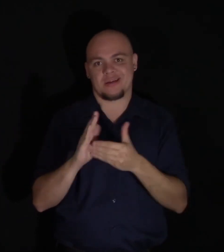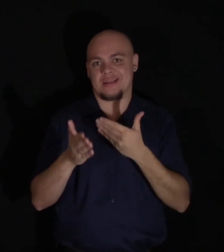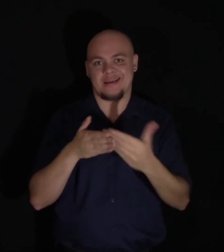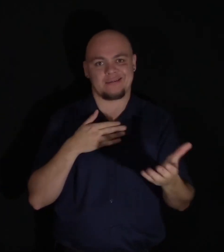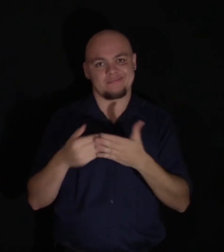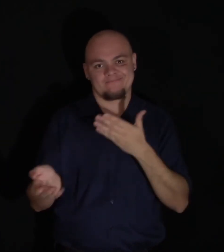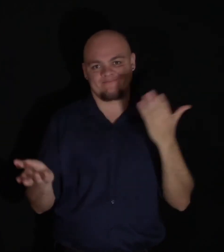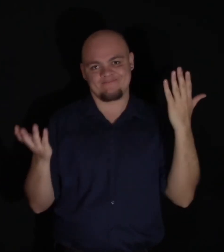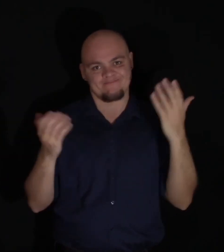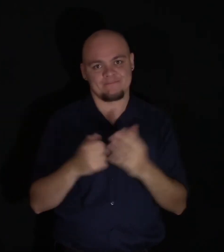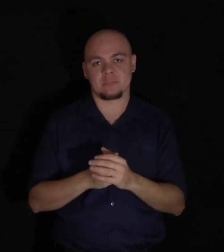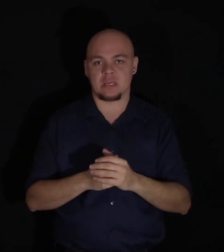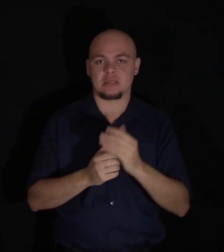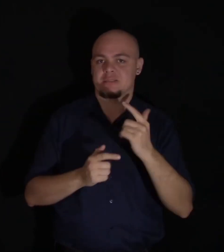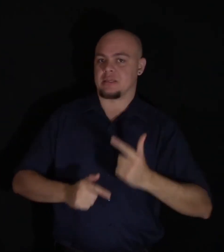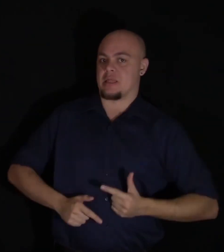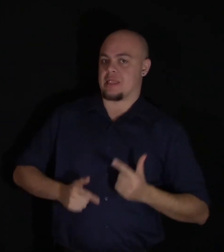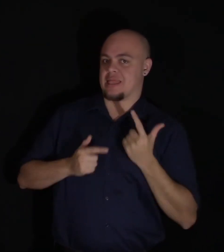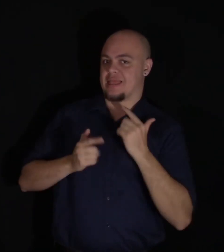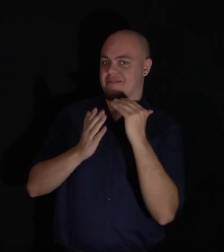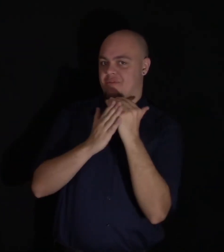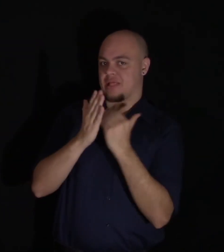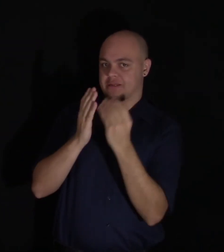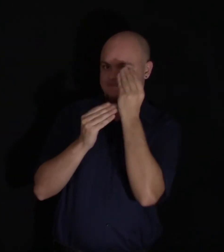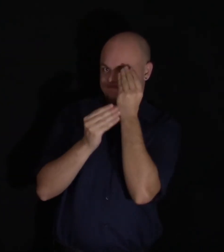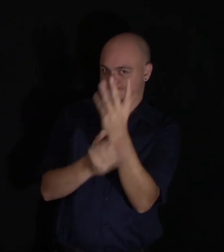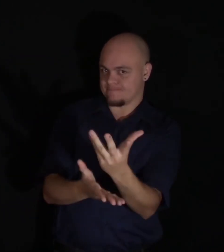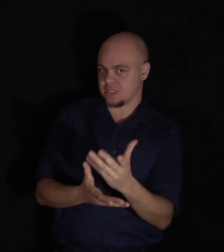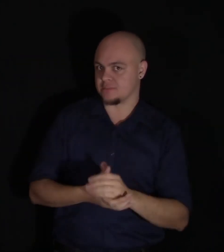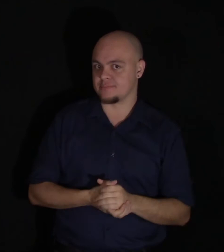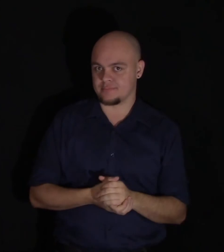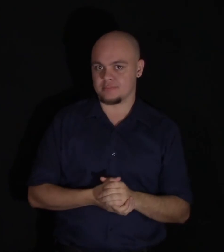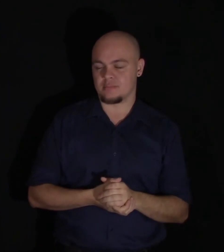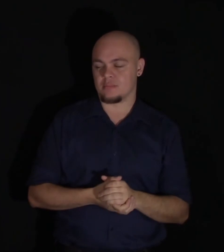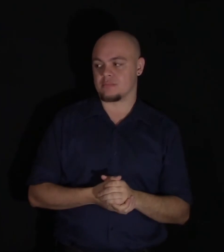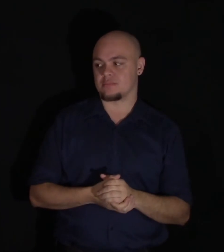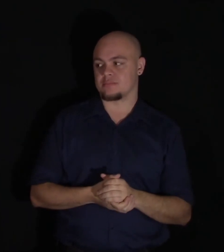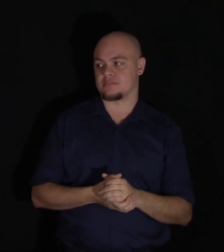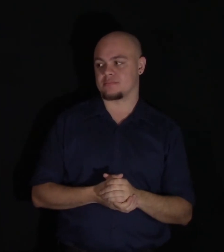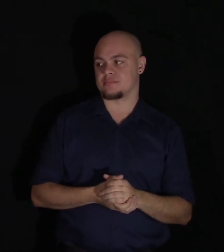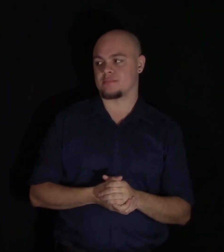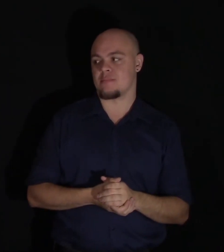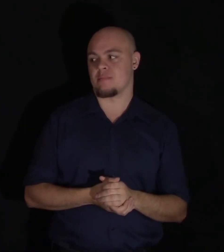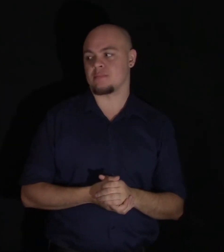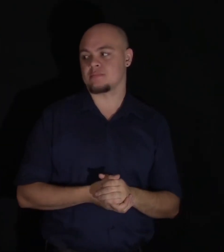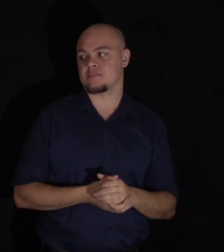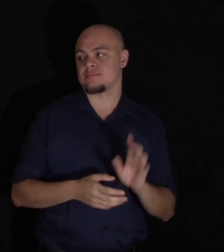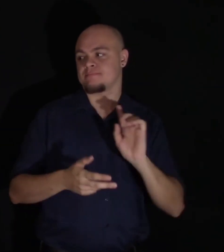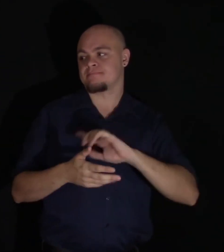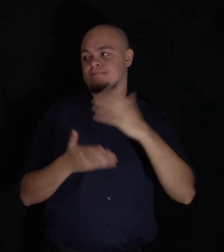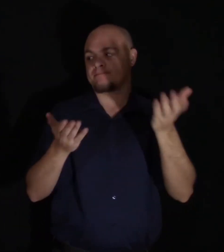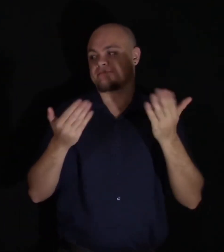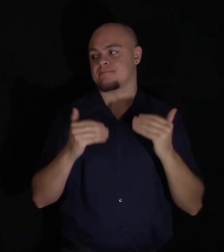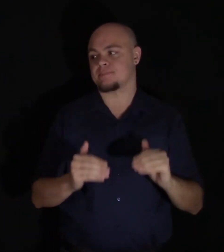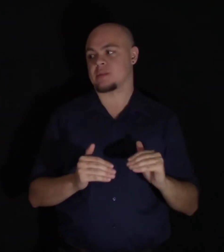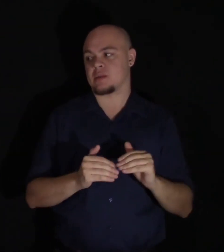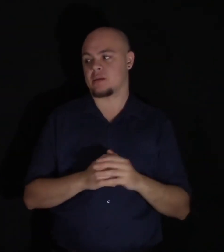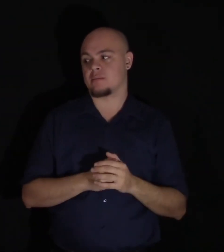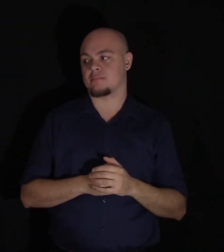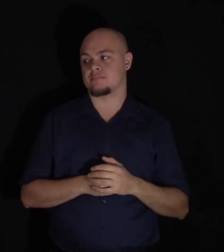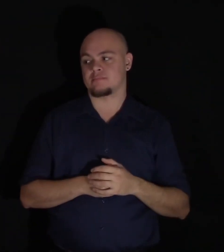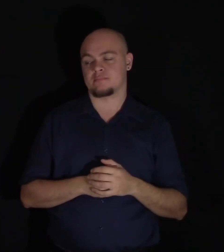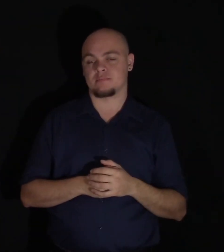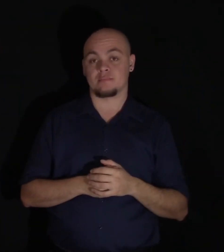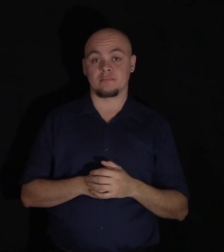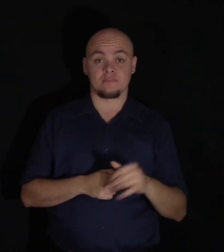lesson for you that I'm passing on to your children. Another one is, okay,